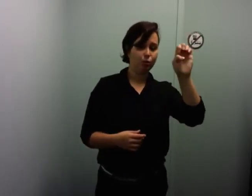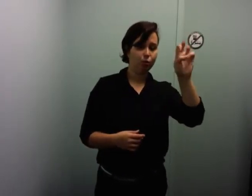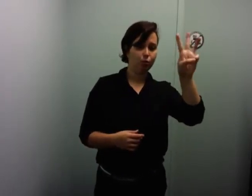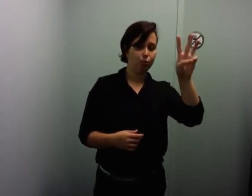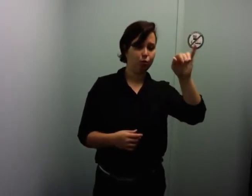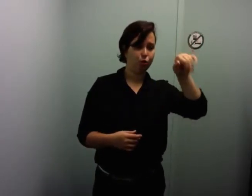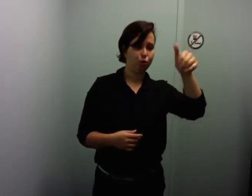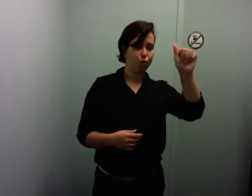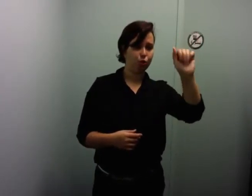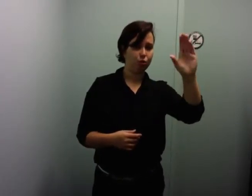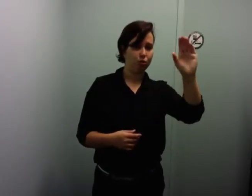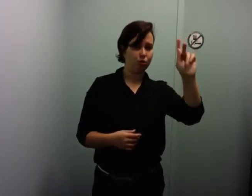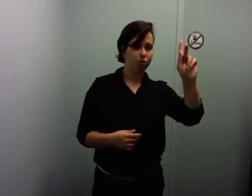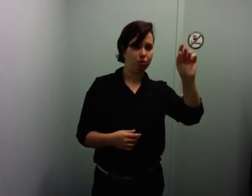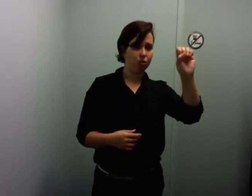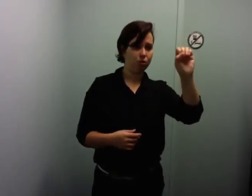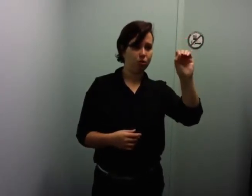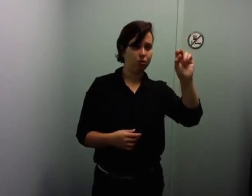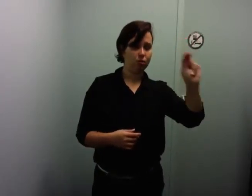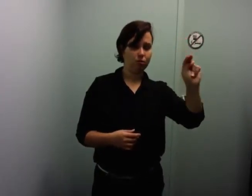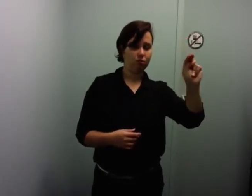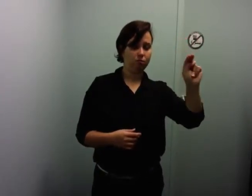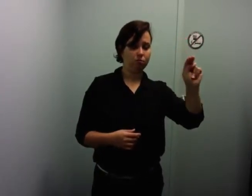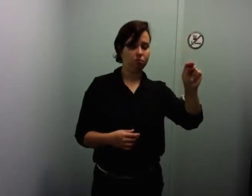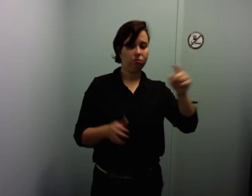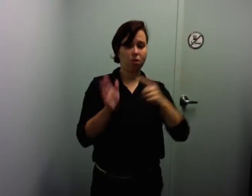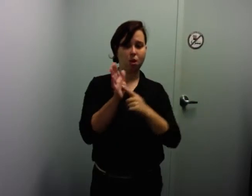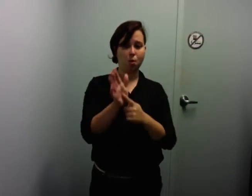aristocracy of New England. And Jackson, the rough and ready